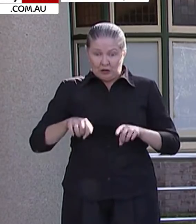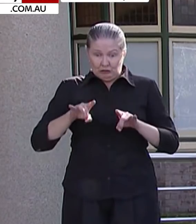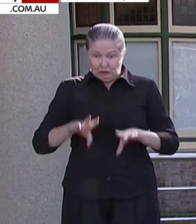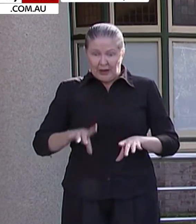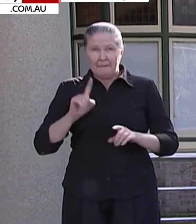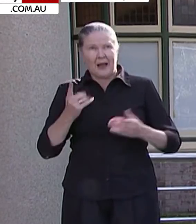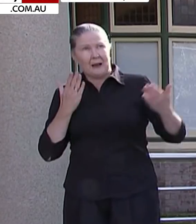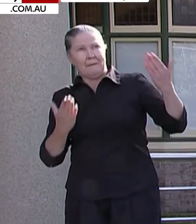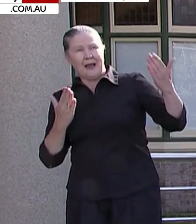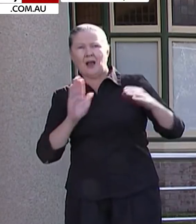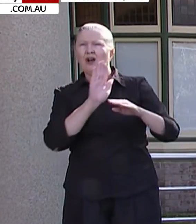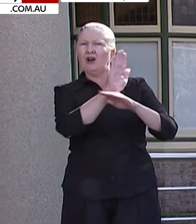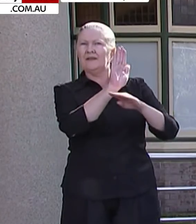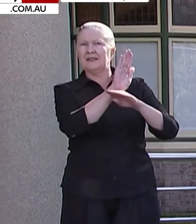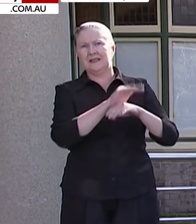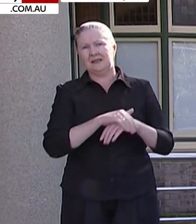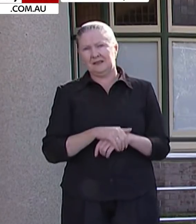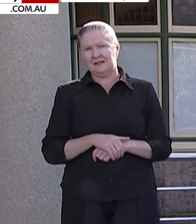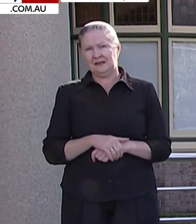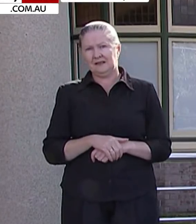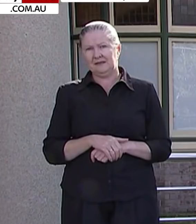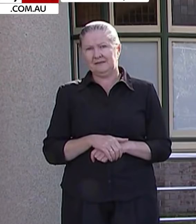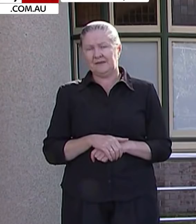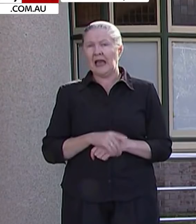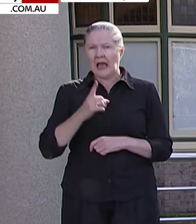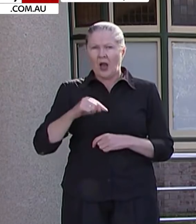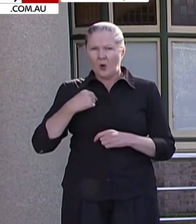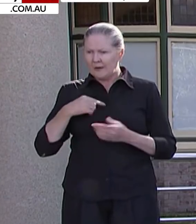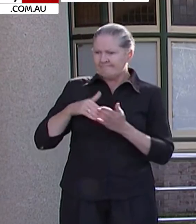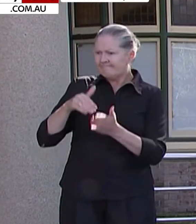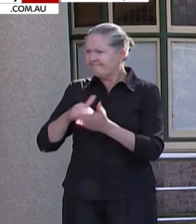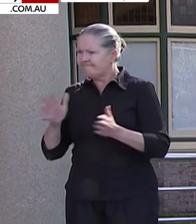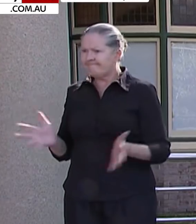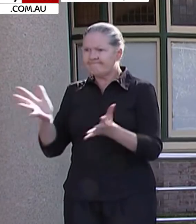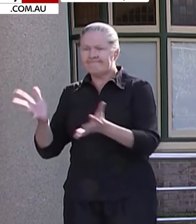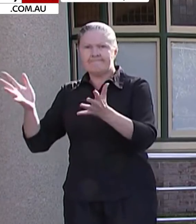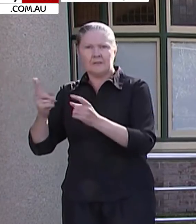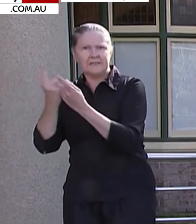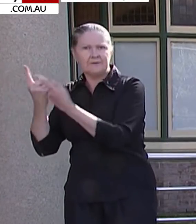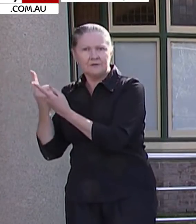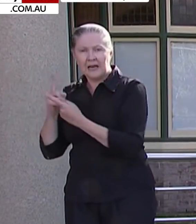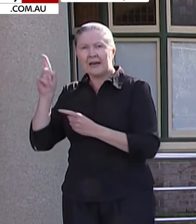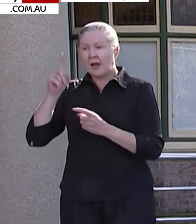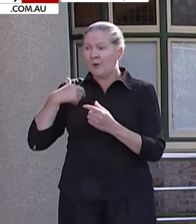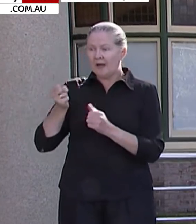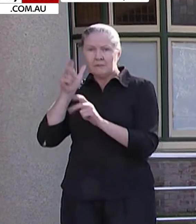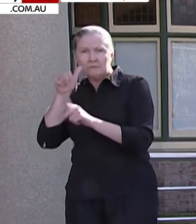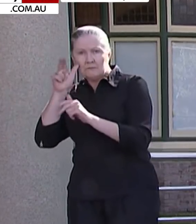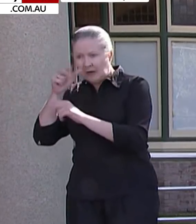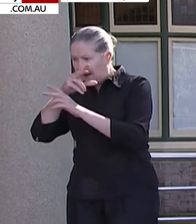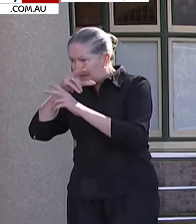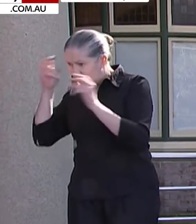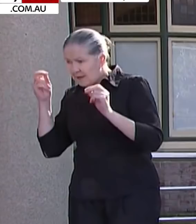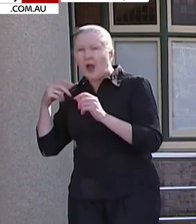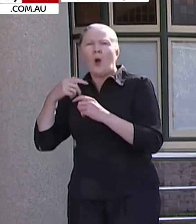global scale. Our capacity is also being increased. In primary care, we have now had over 3.4